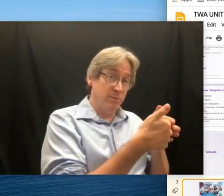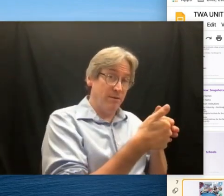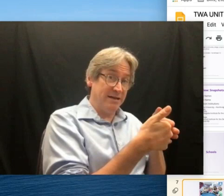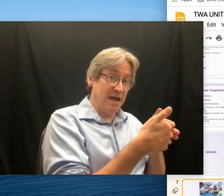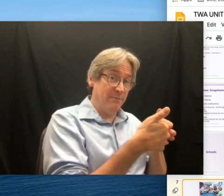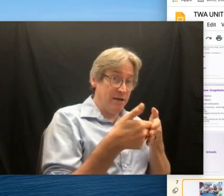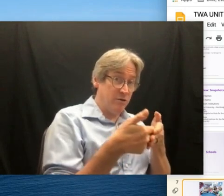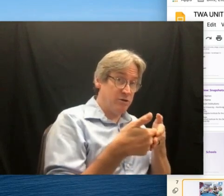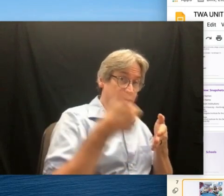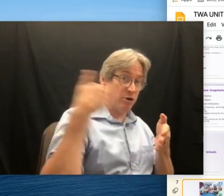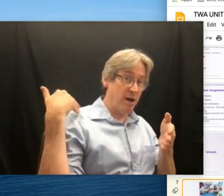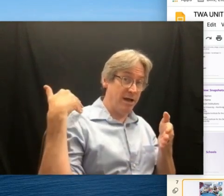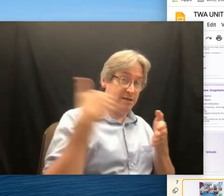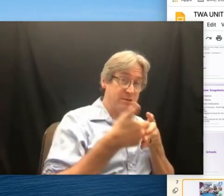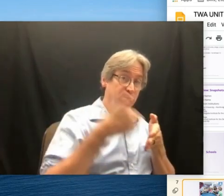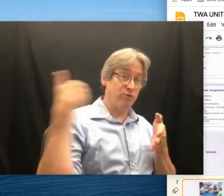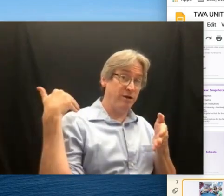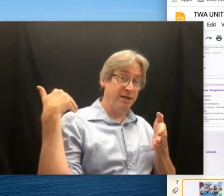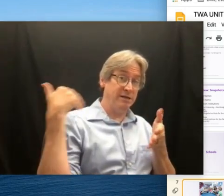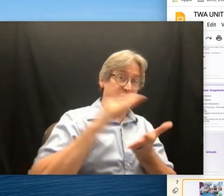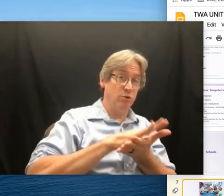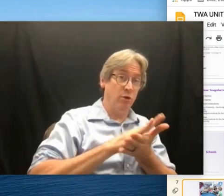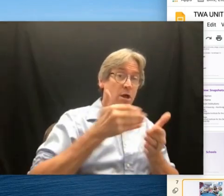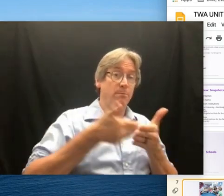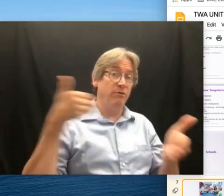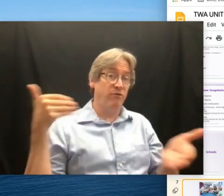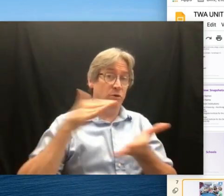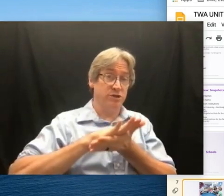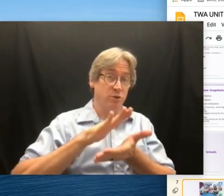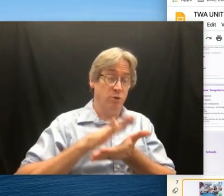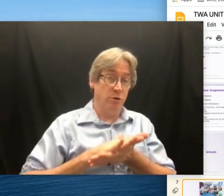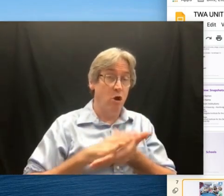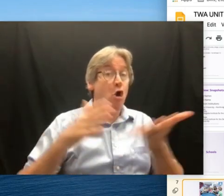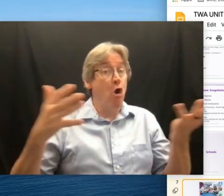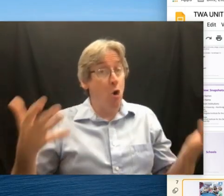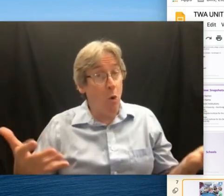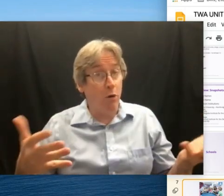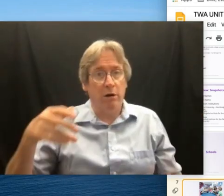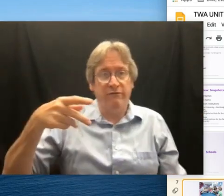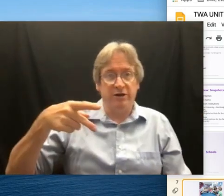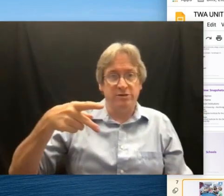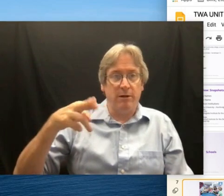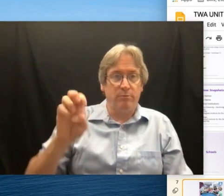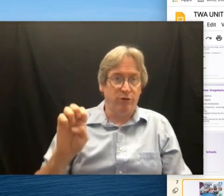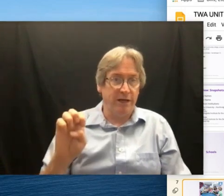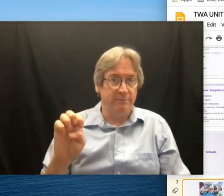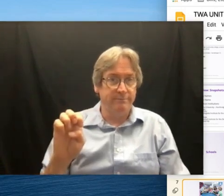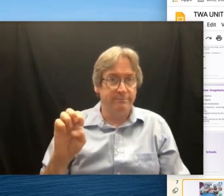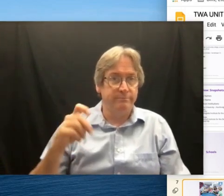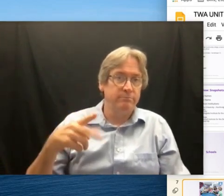before. So remember that timeline? So we're going to go behind us. Preschool, before school, or